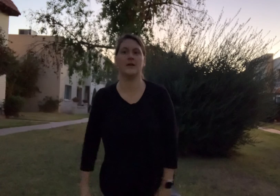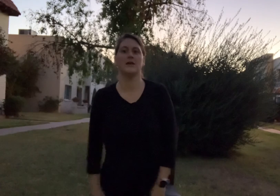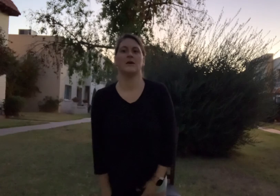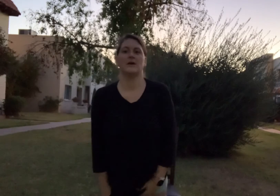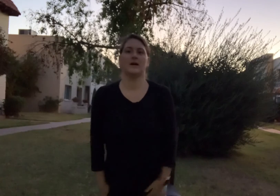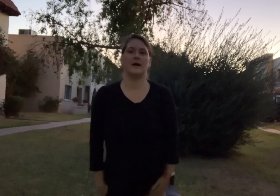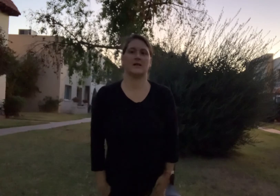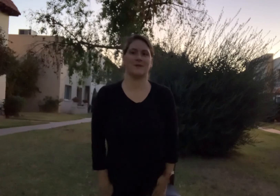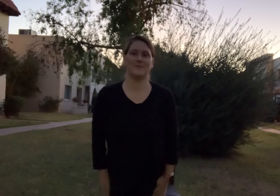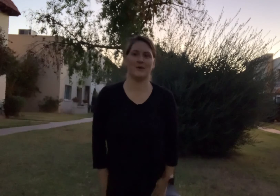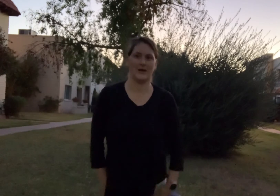1, 2, 3, 4, 5, 6, 7, 8, 9, 30. Ah, 20 more.